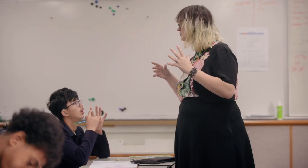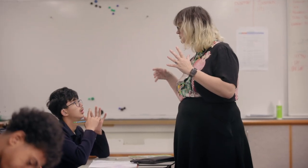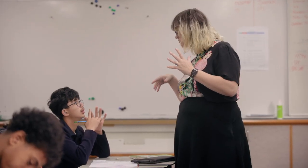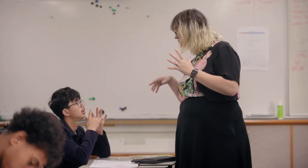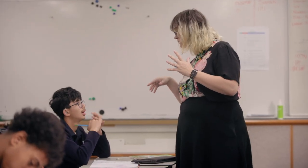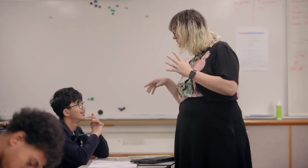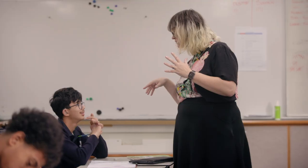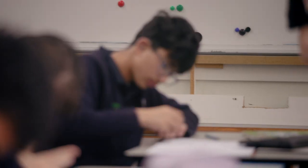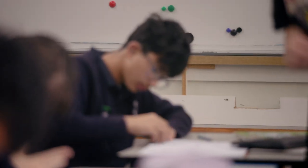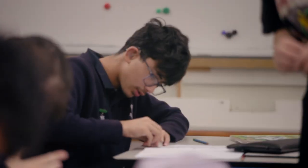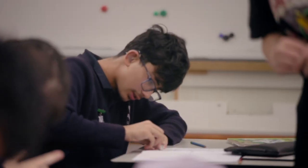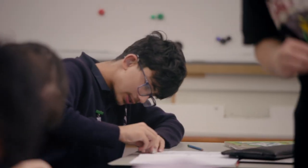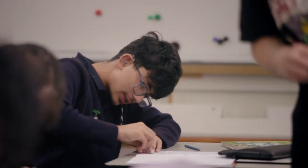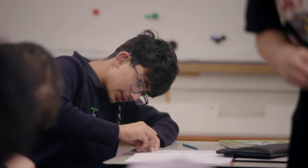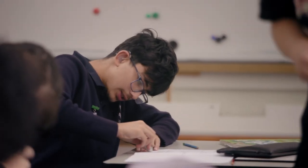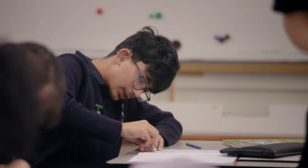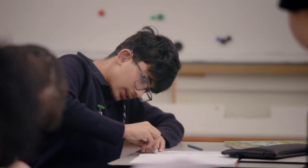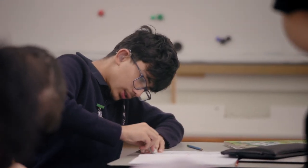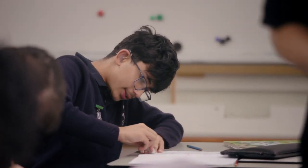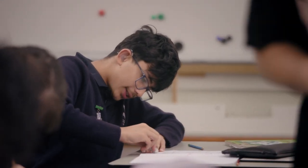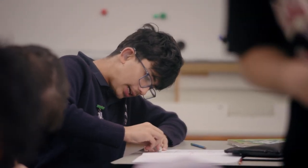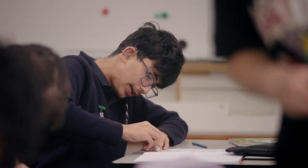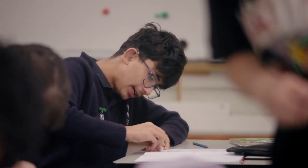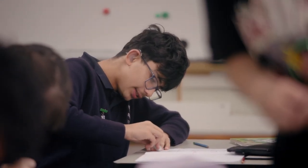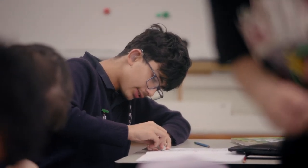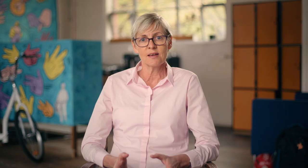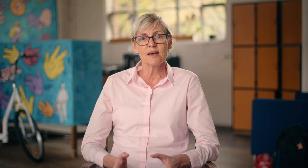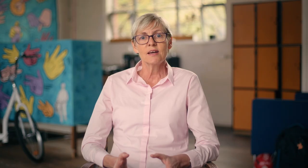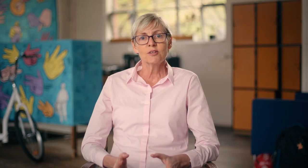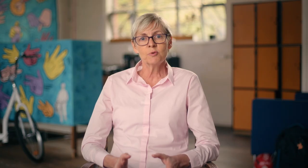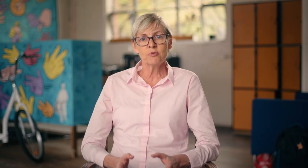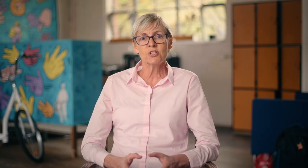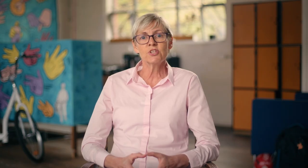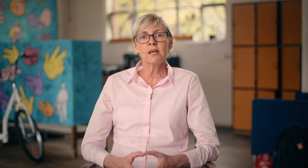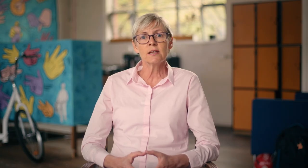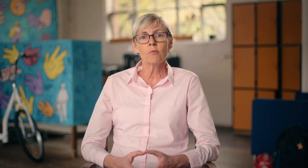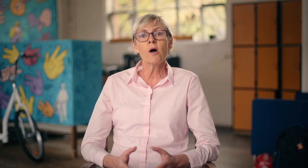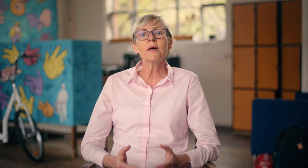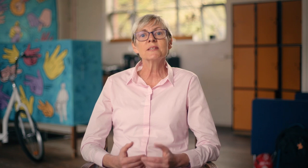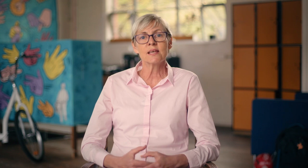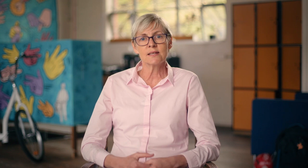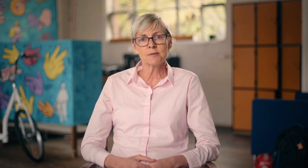try and walk in the shoes of my deaf colleagues and indeed my student body to appreciate what they were saying to